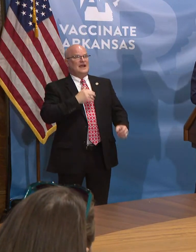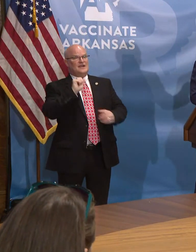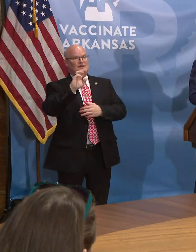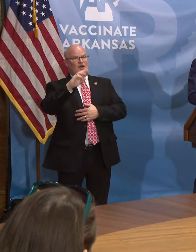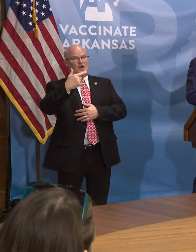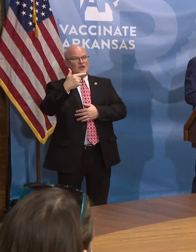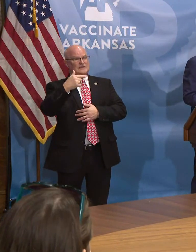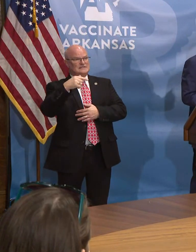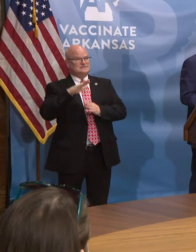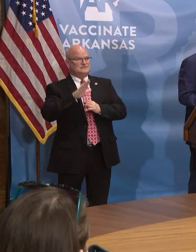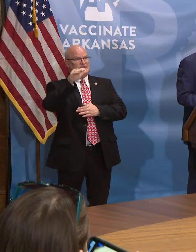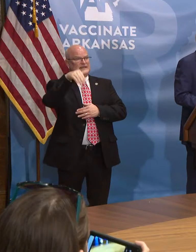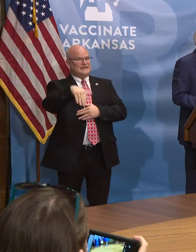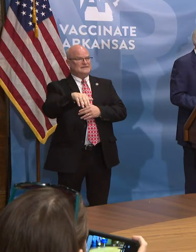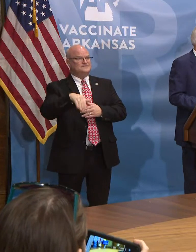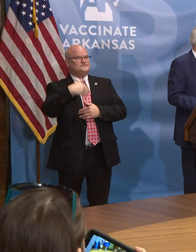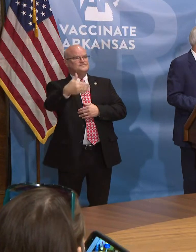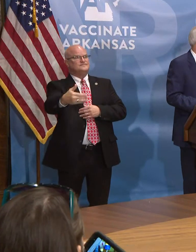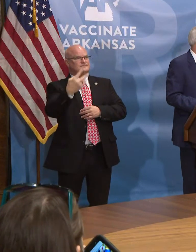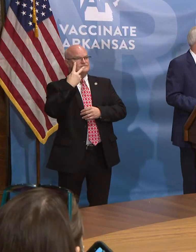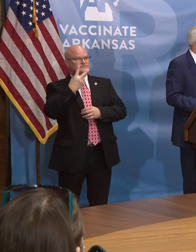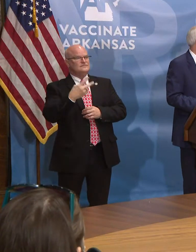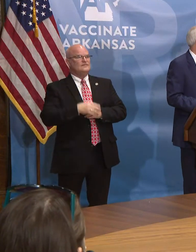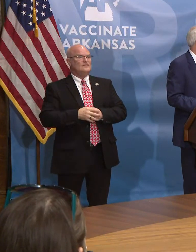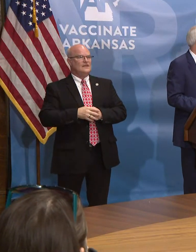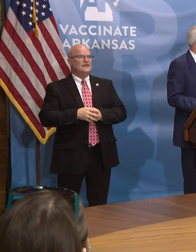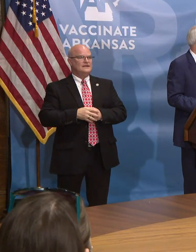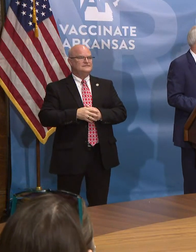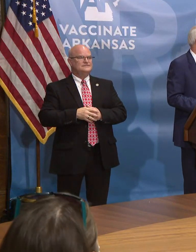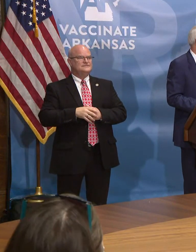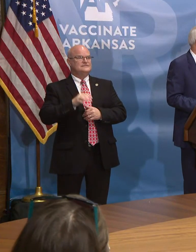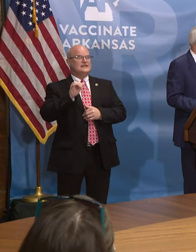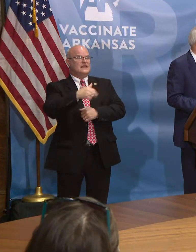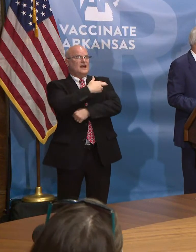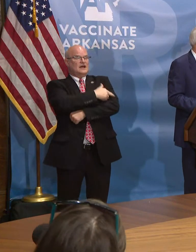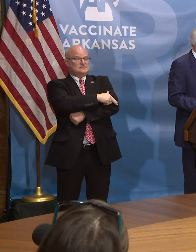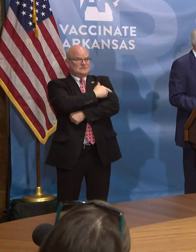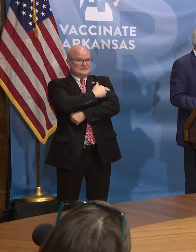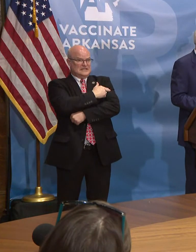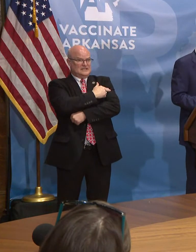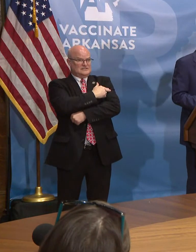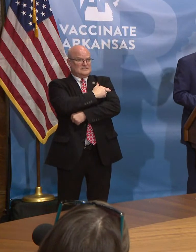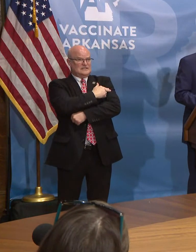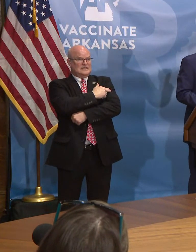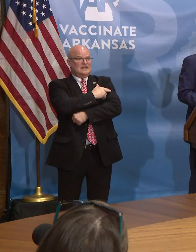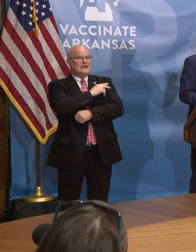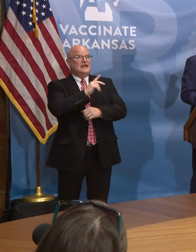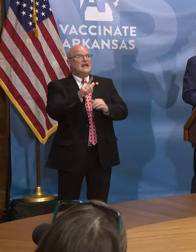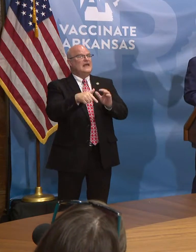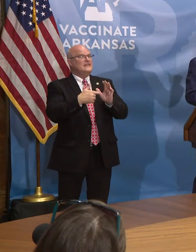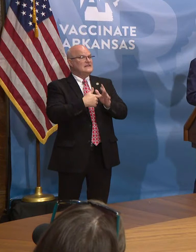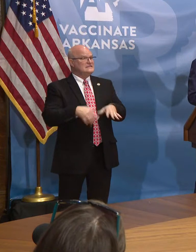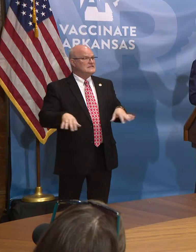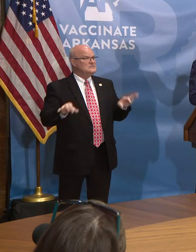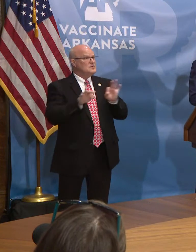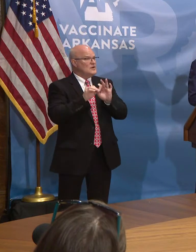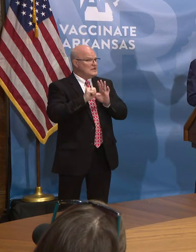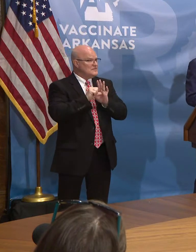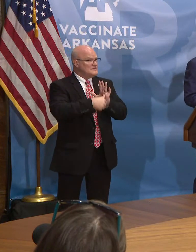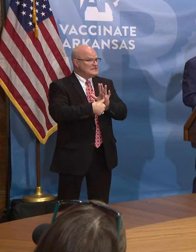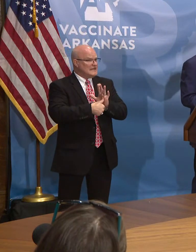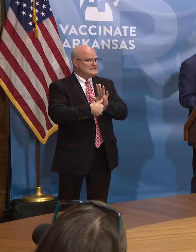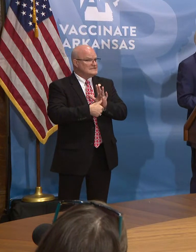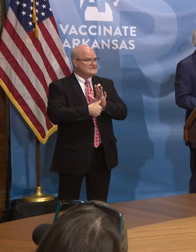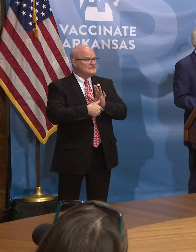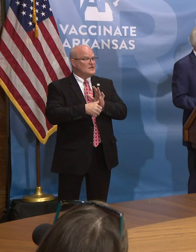August peak. The next one that you'll see is the hospitalizations, and this is important to